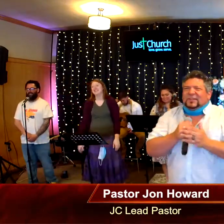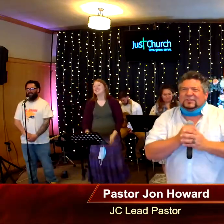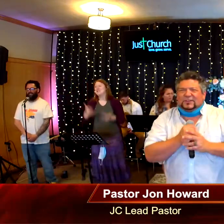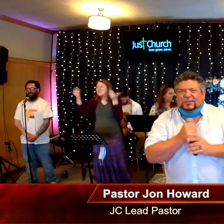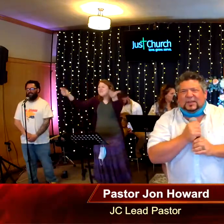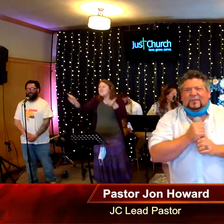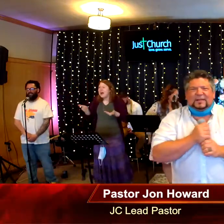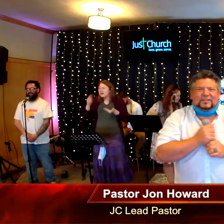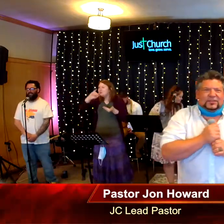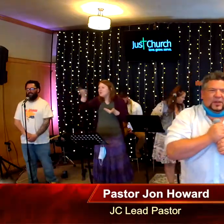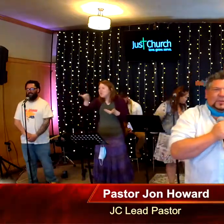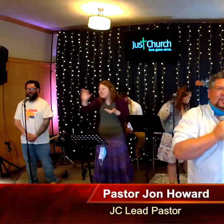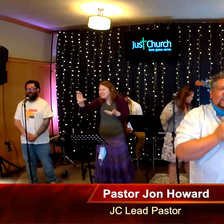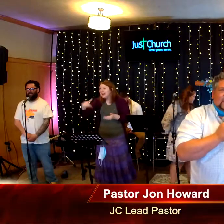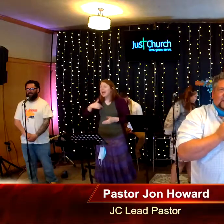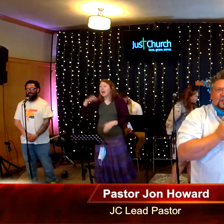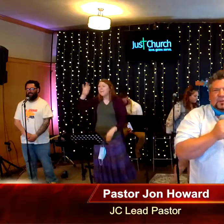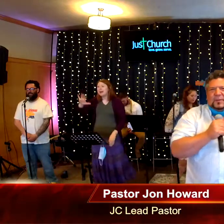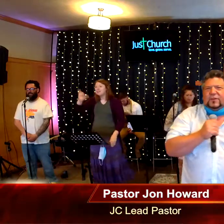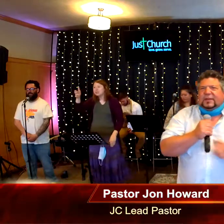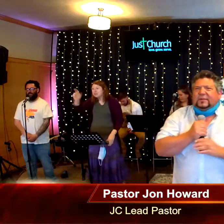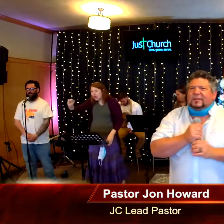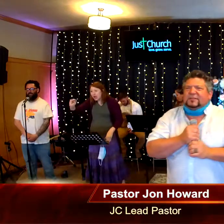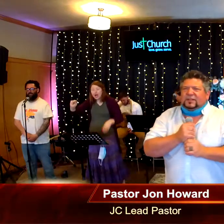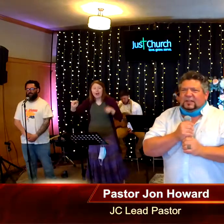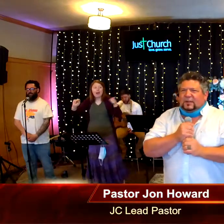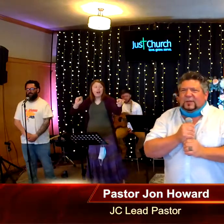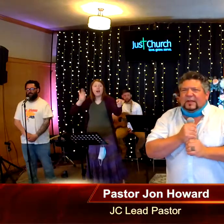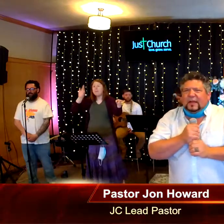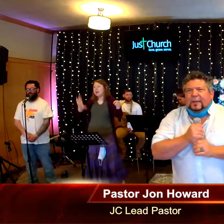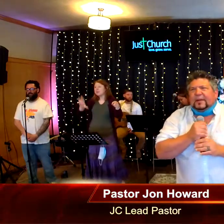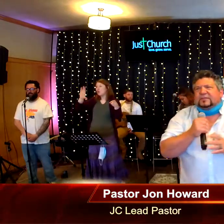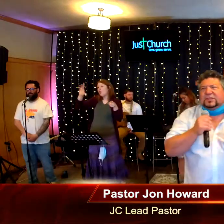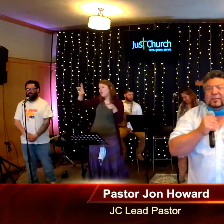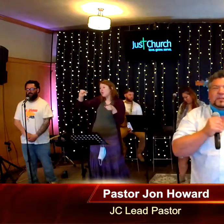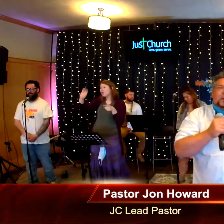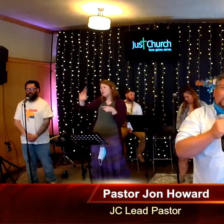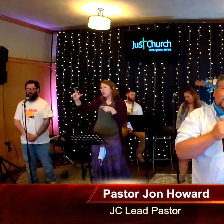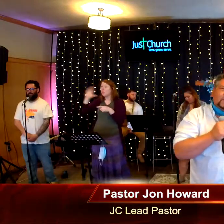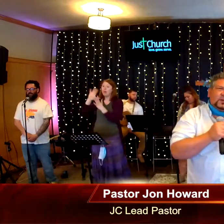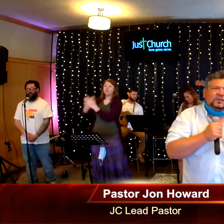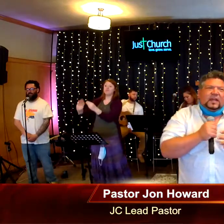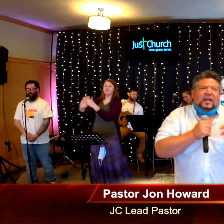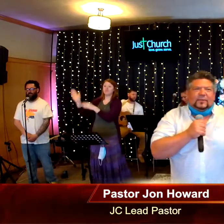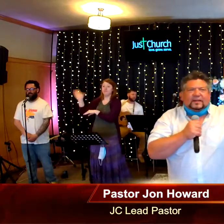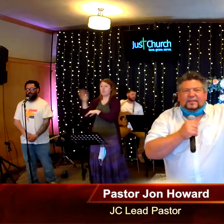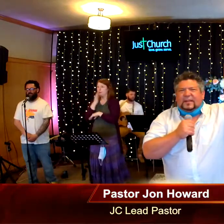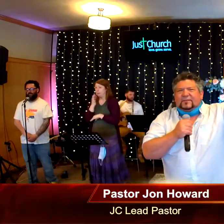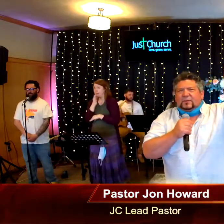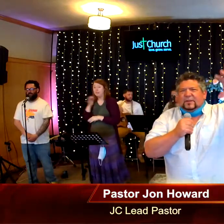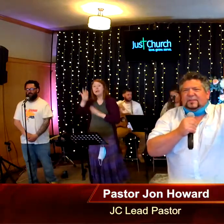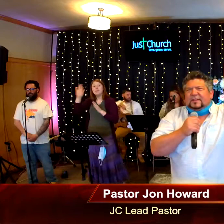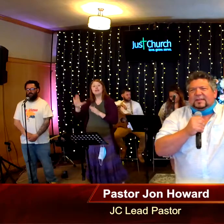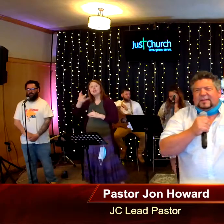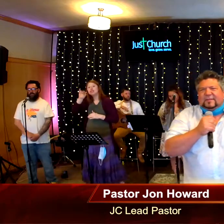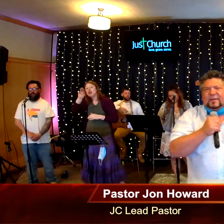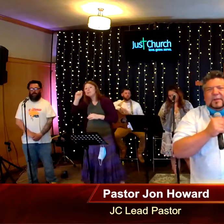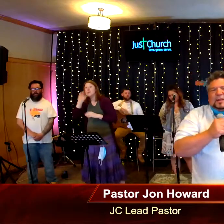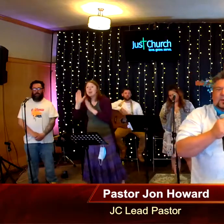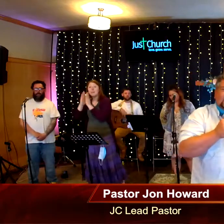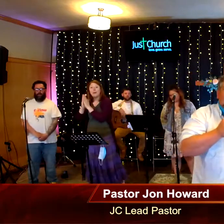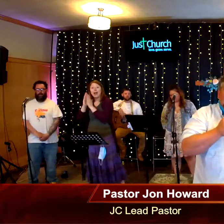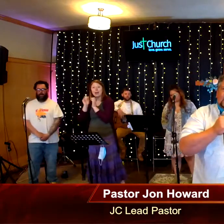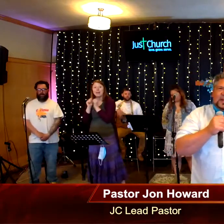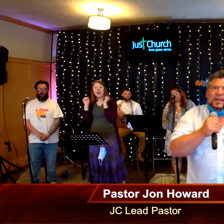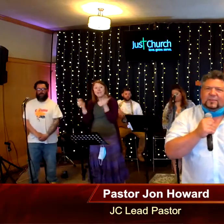Welcome to Just Church. I'm Pastor John. Pastor Rachel's going to be bringing the message in a little bit. Pastor James is going to pray for us. And Pastor Kevin with his tech team, they're